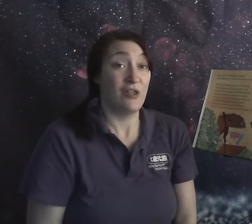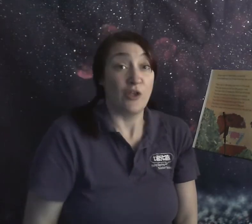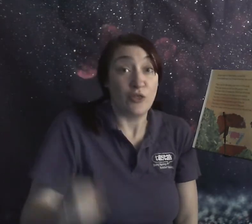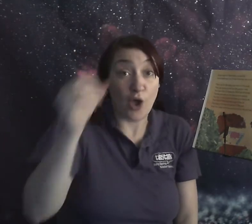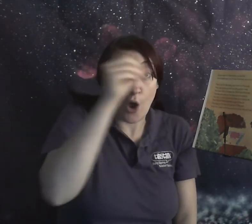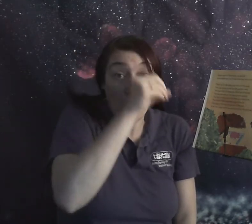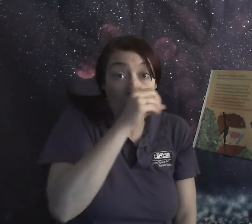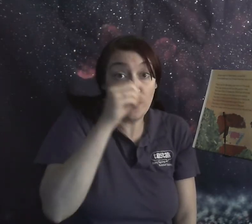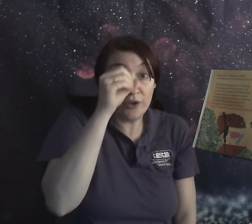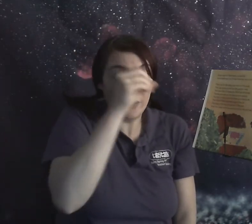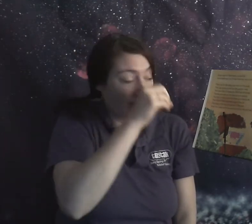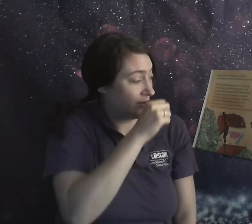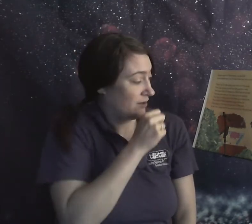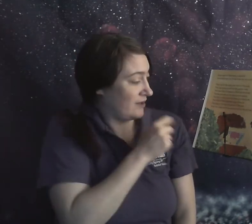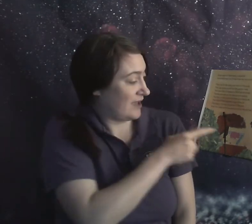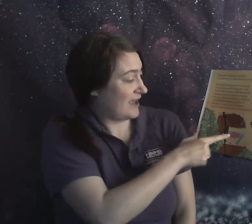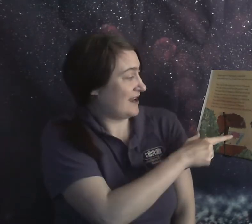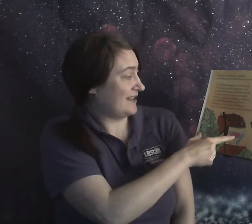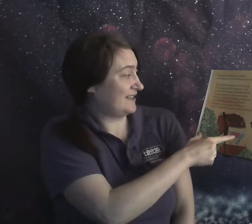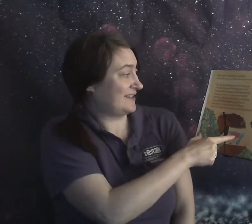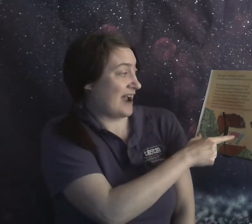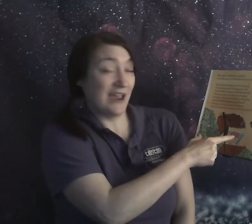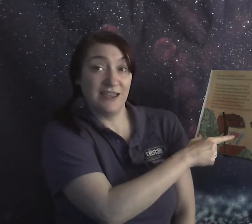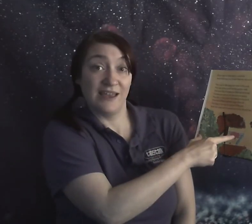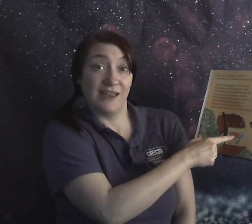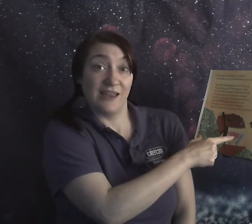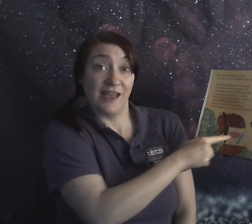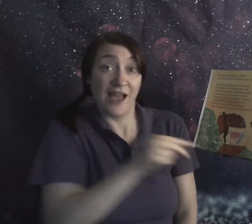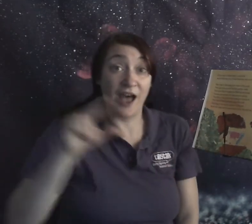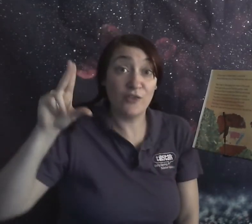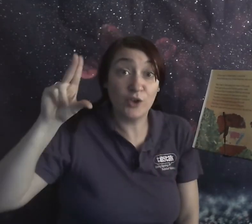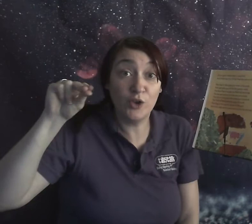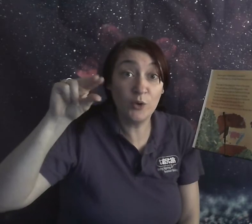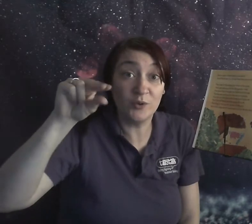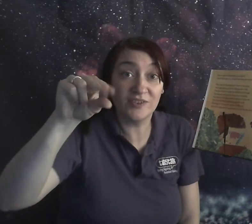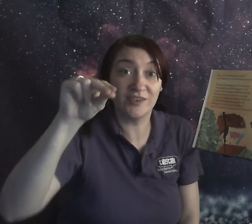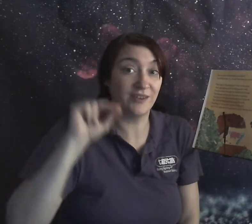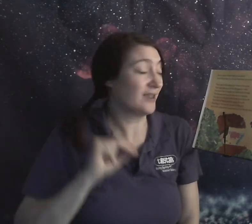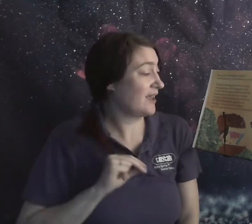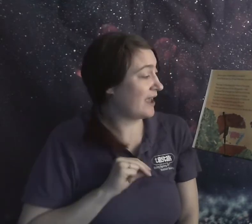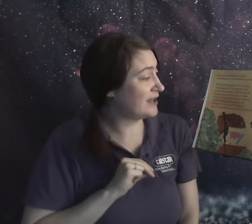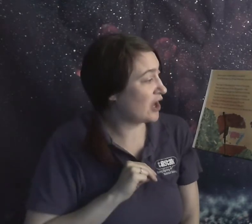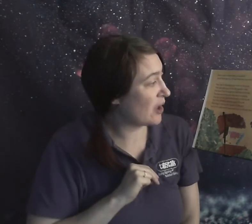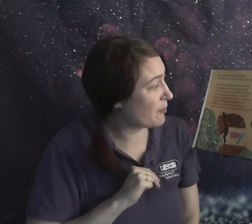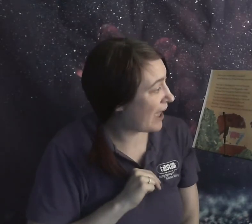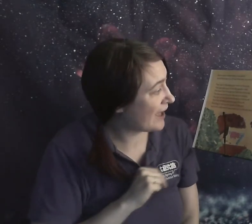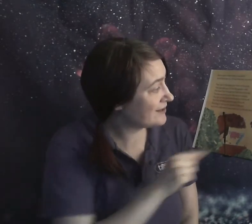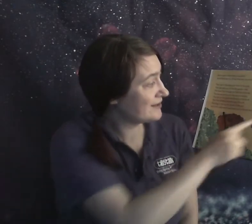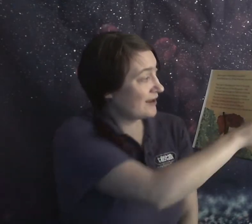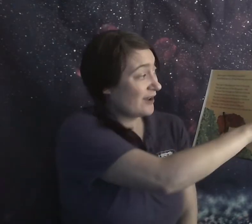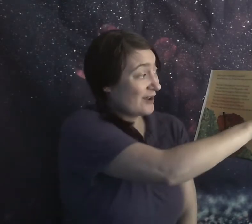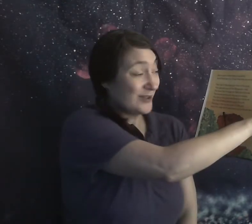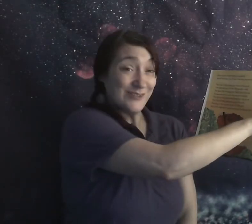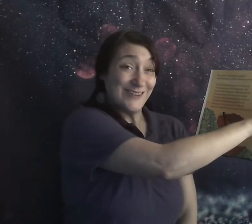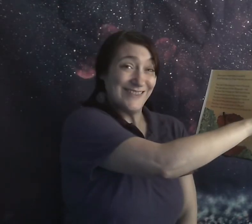the hog in his sty, and the goose in her pen,